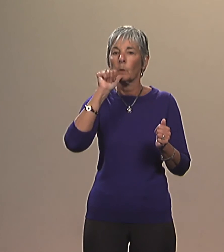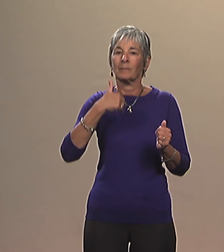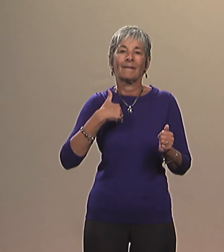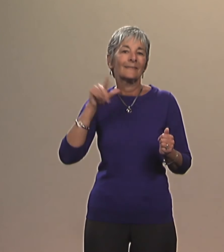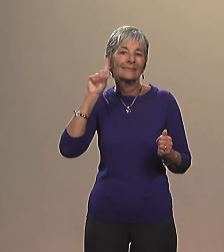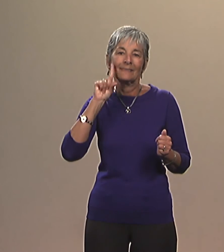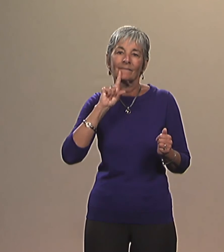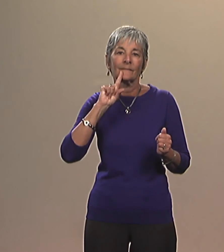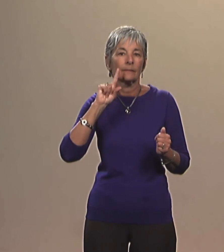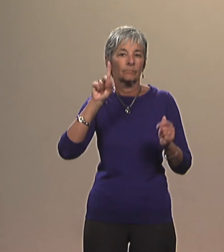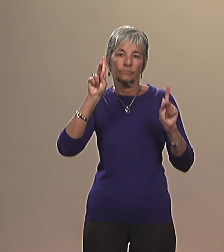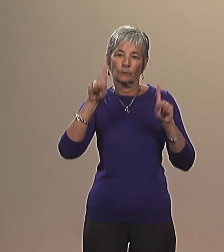as a representative.